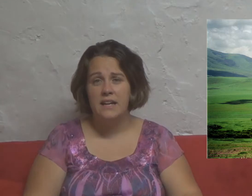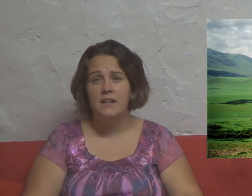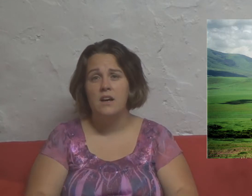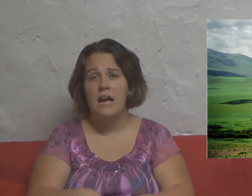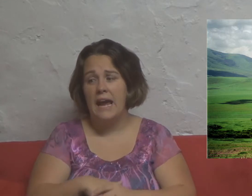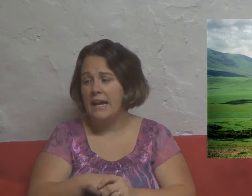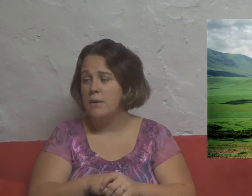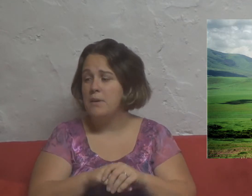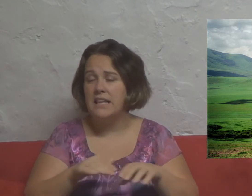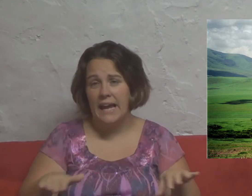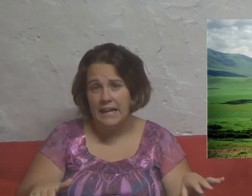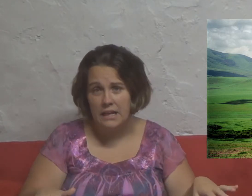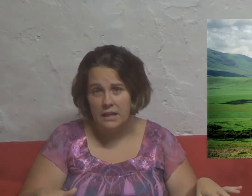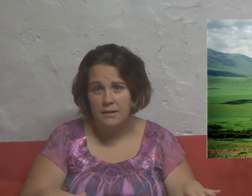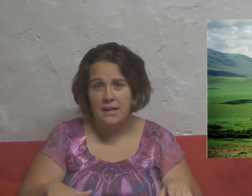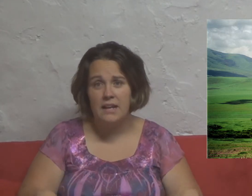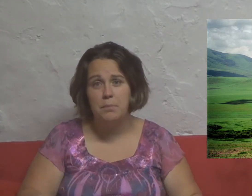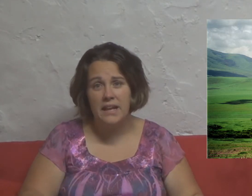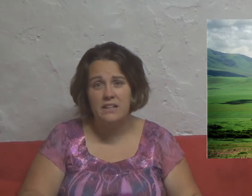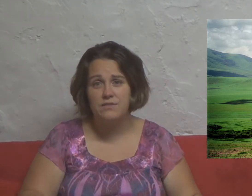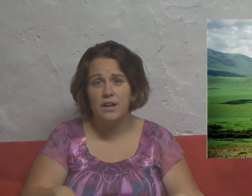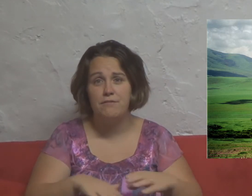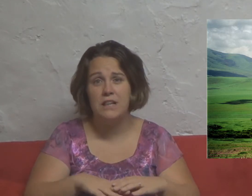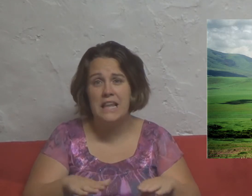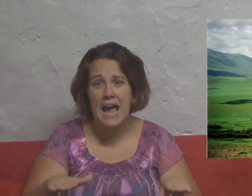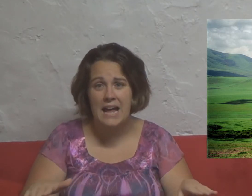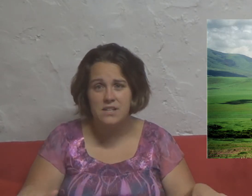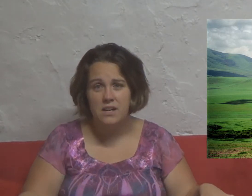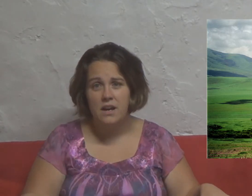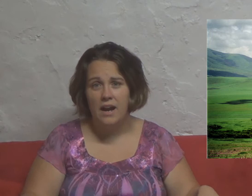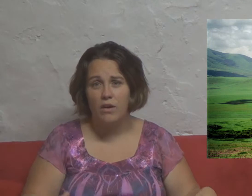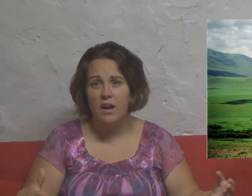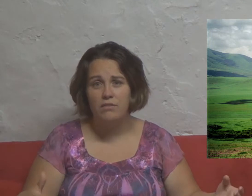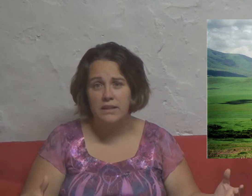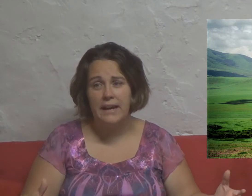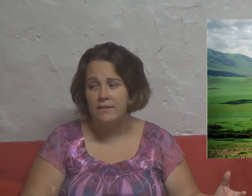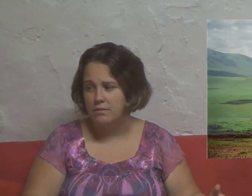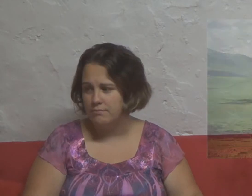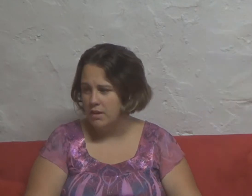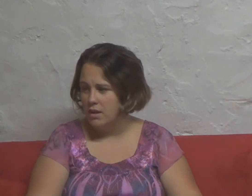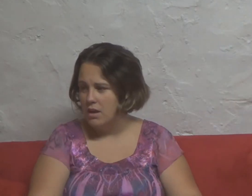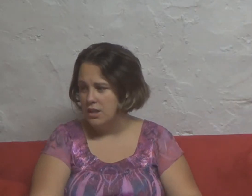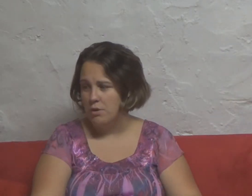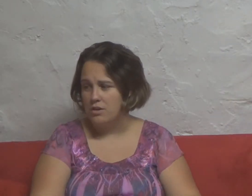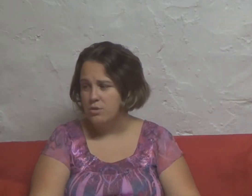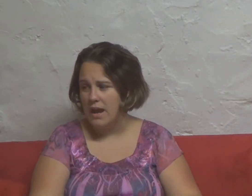in a plain. And again, a plain is a very flat area of land. You also